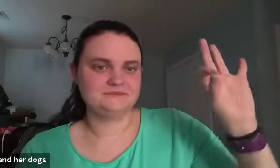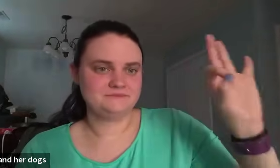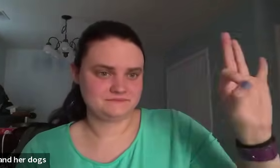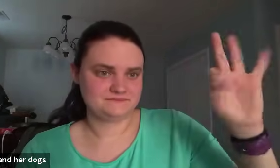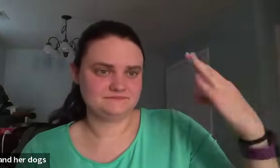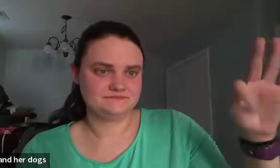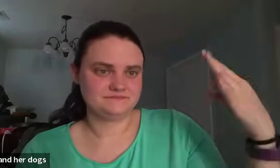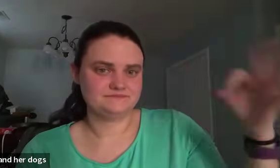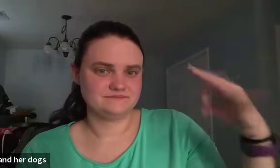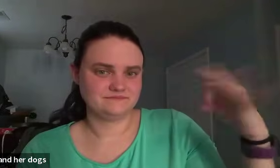19,